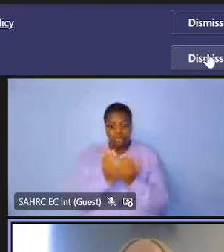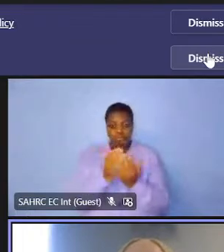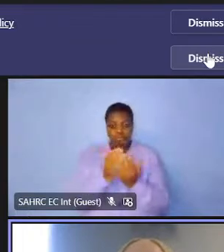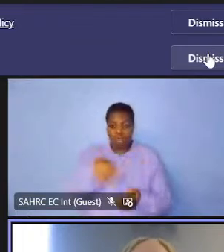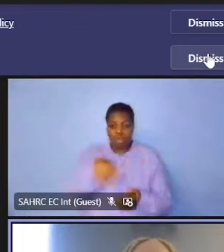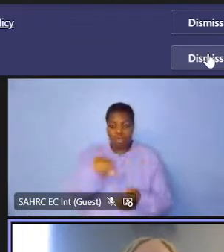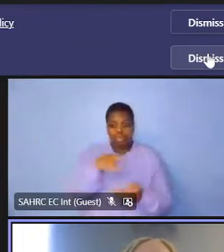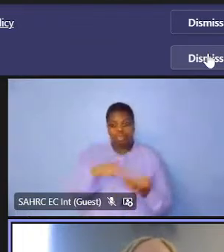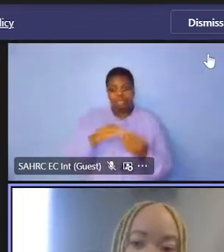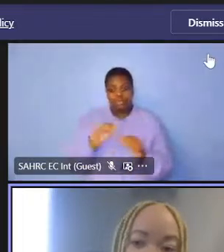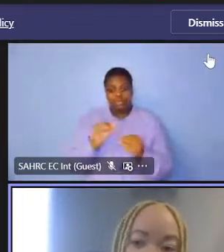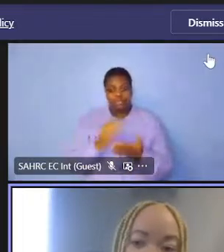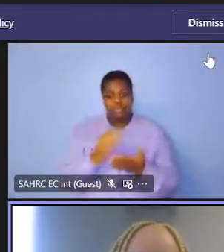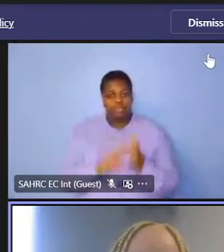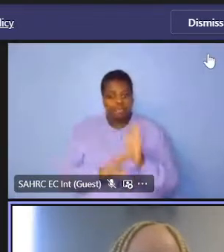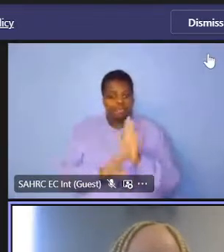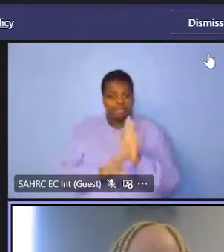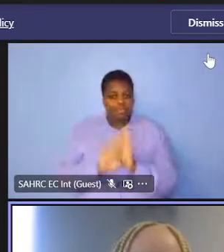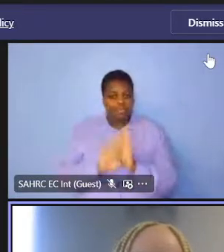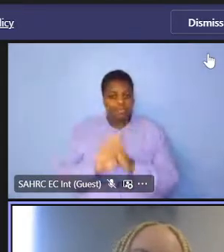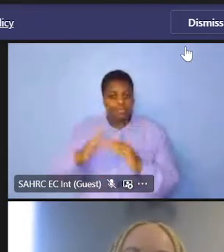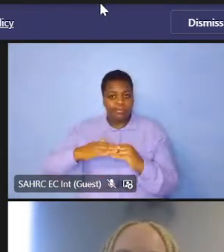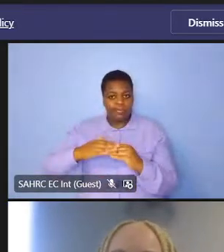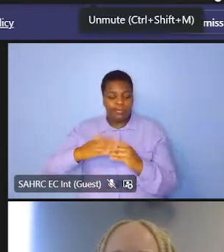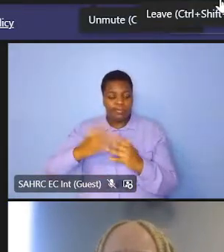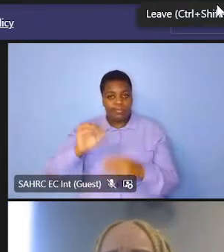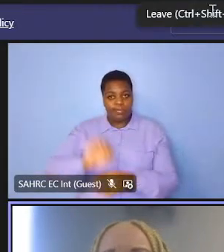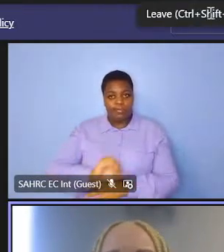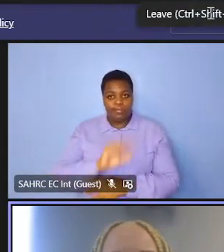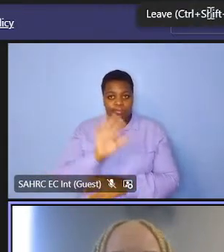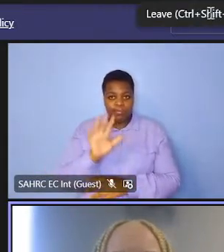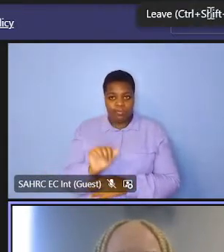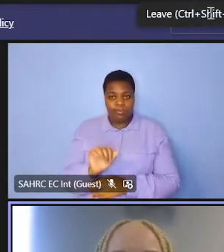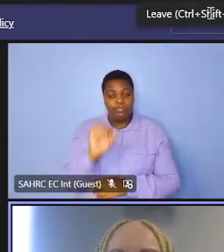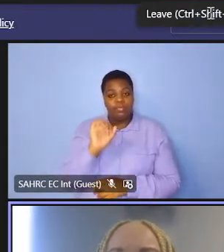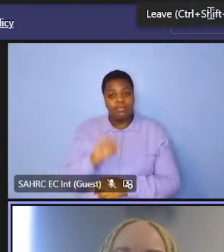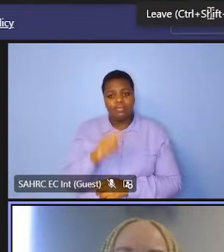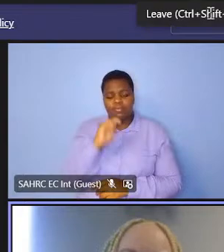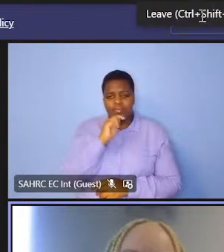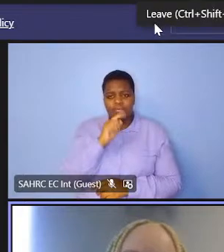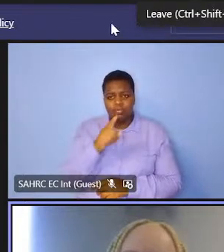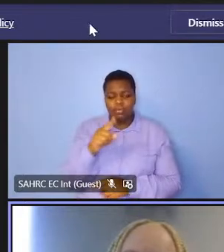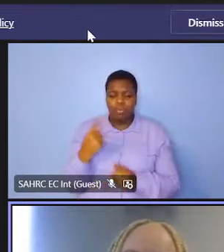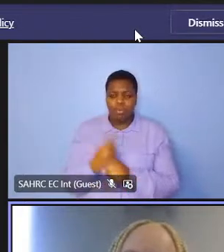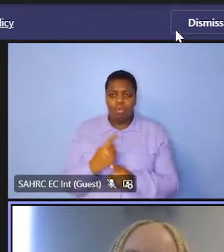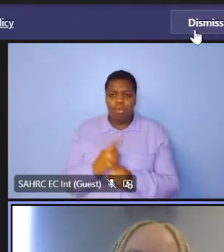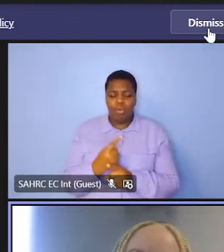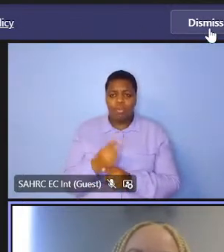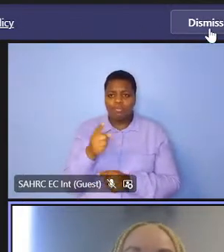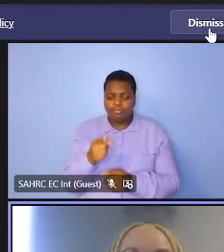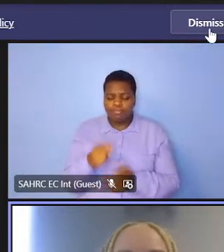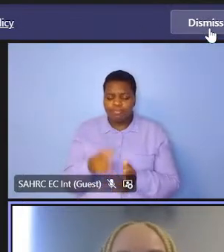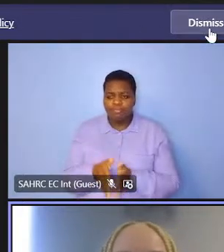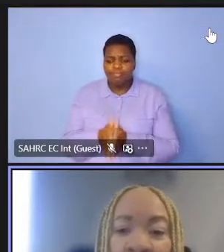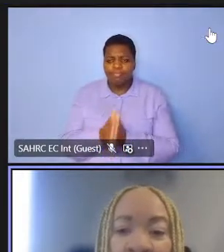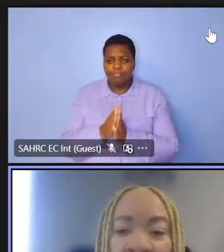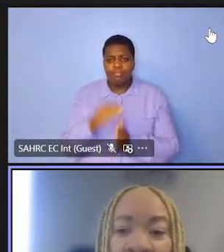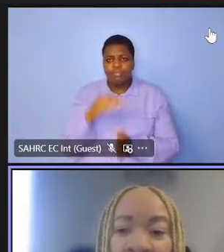and improve the state of education in South Africa. Crucially, however, and quite pertinent for this inquiry, is